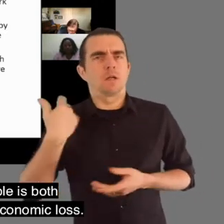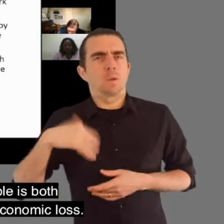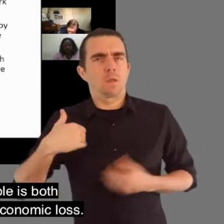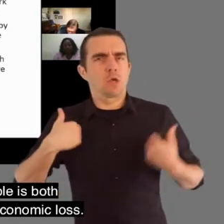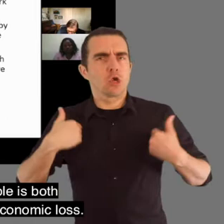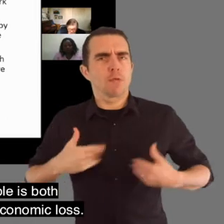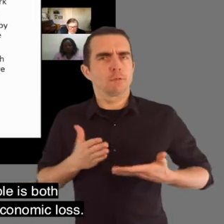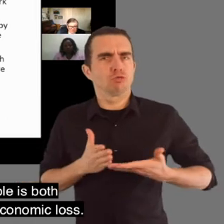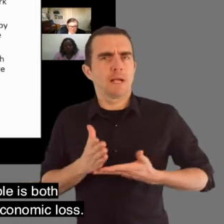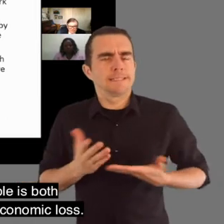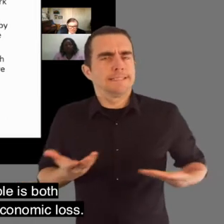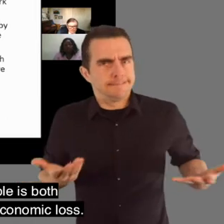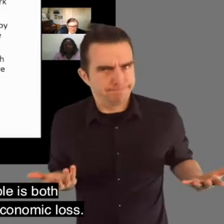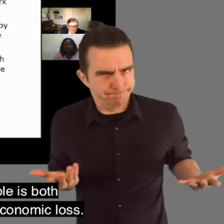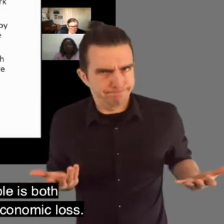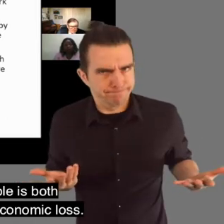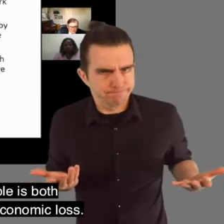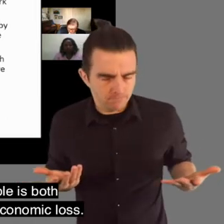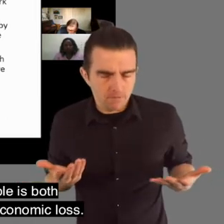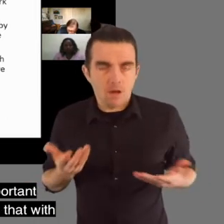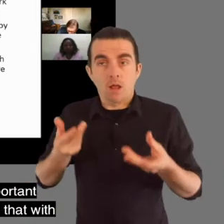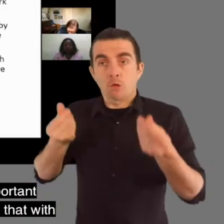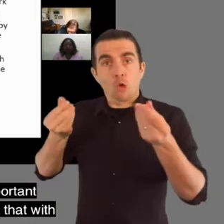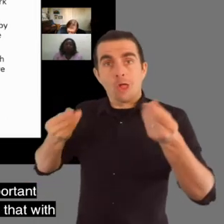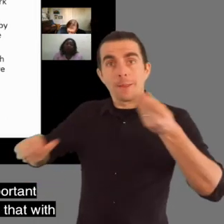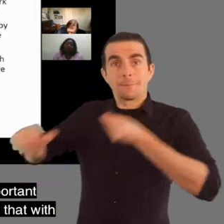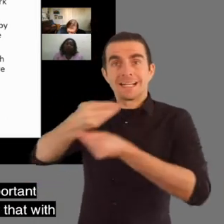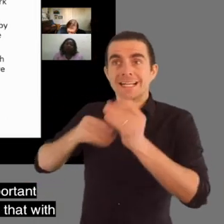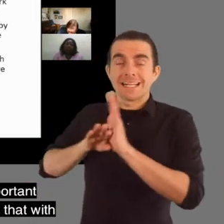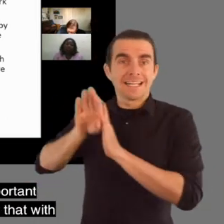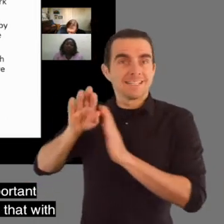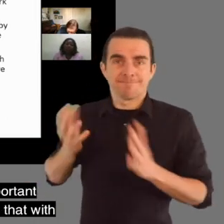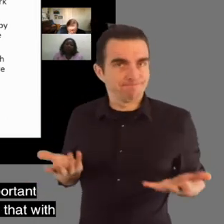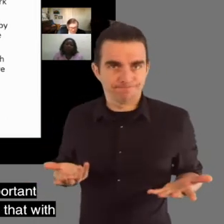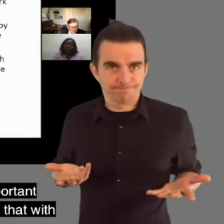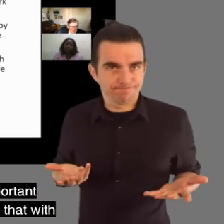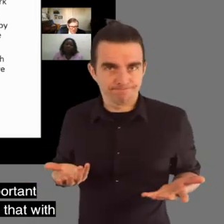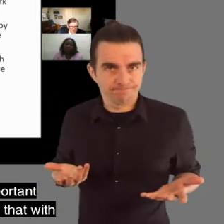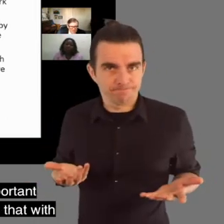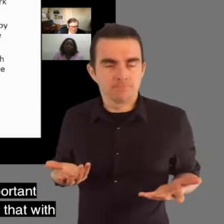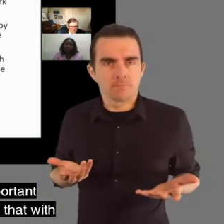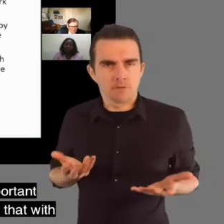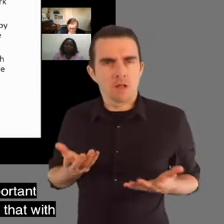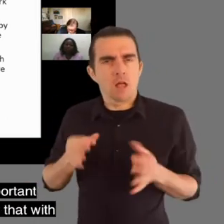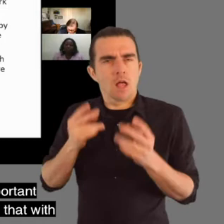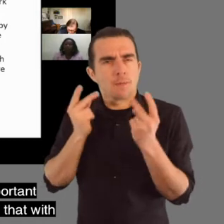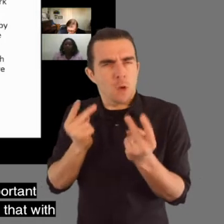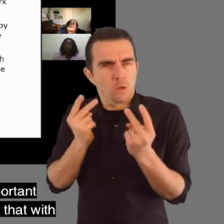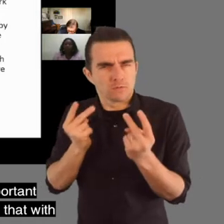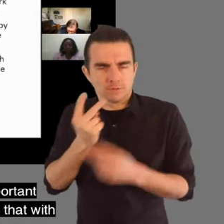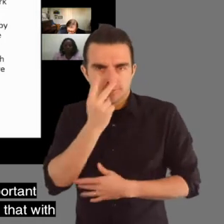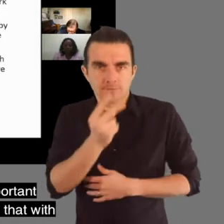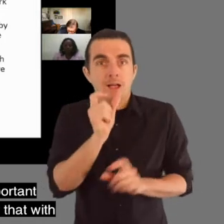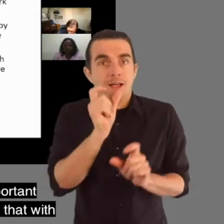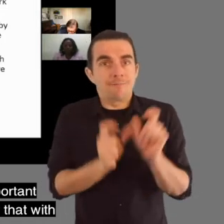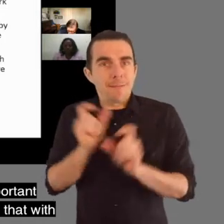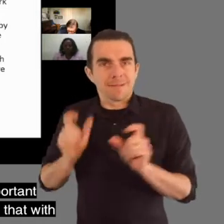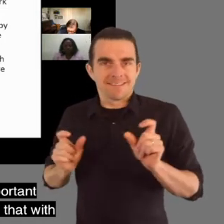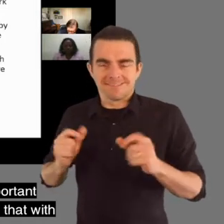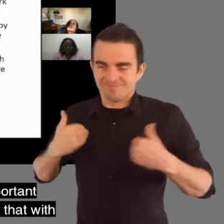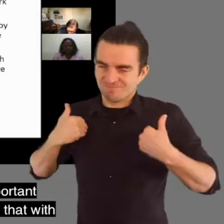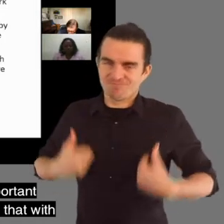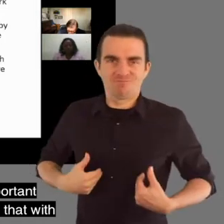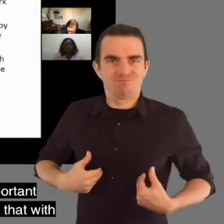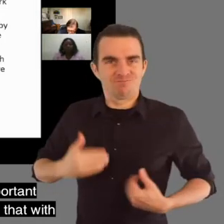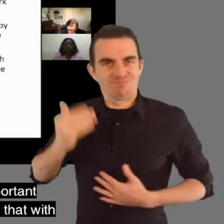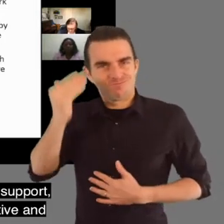human right abuse and economic loss. A sense of achievement is important to all human beings, and we